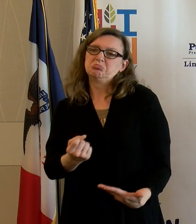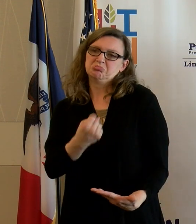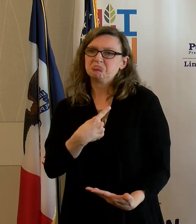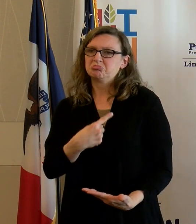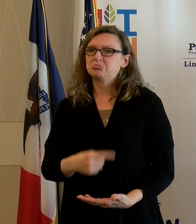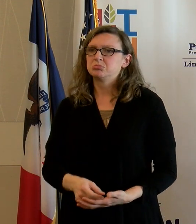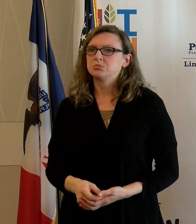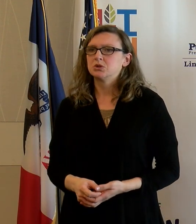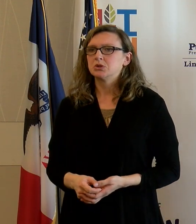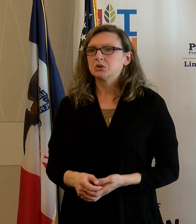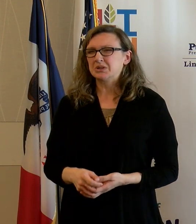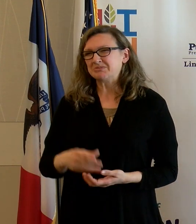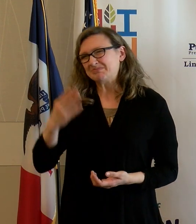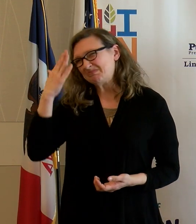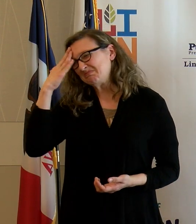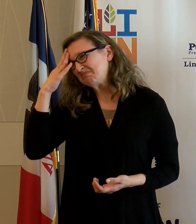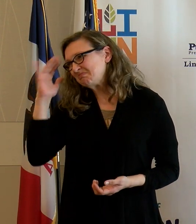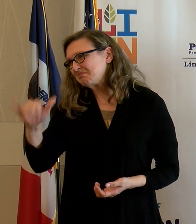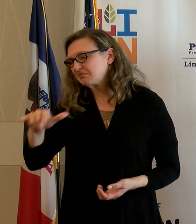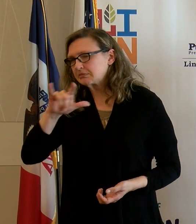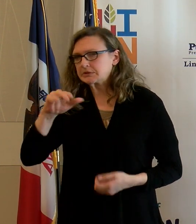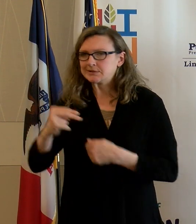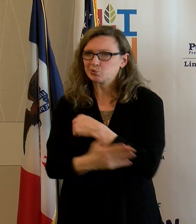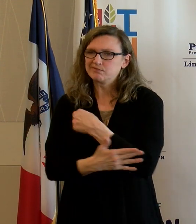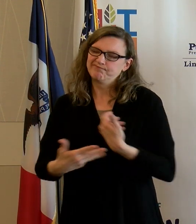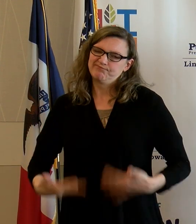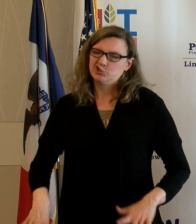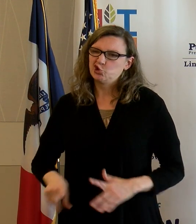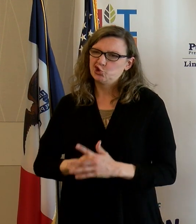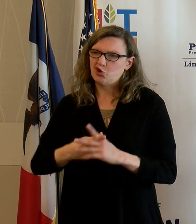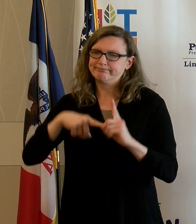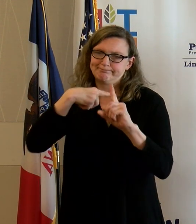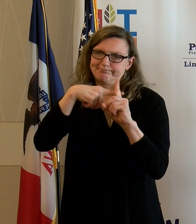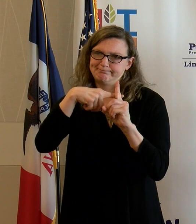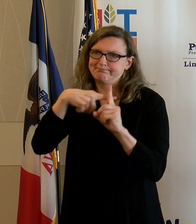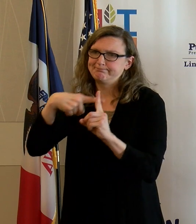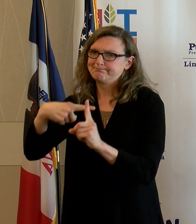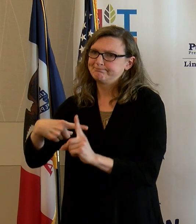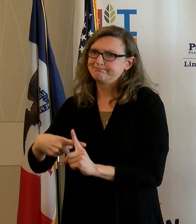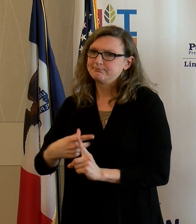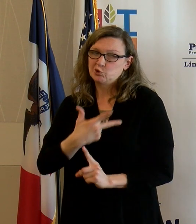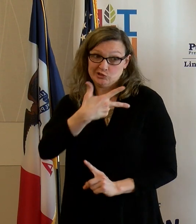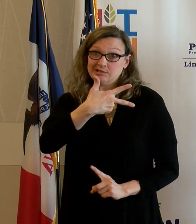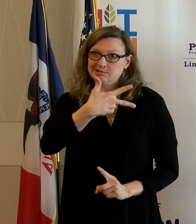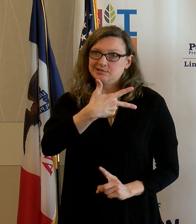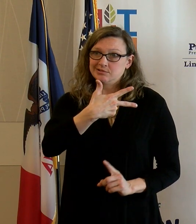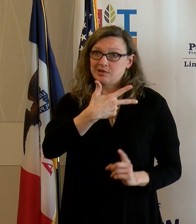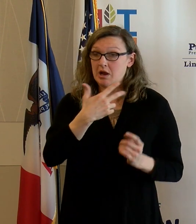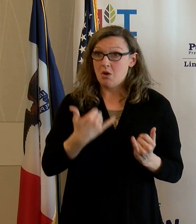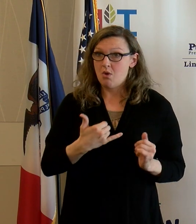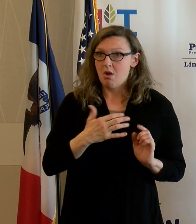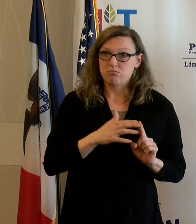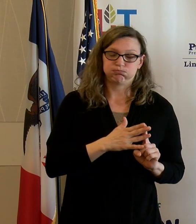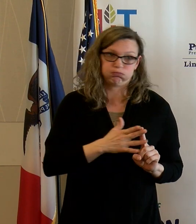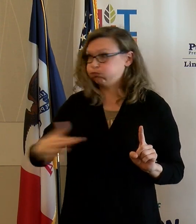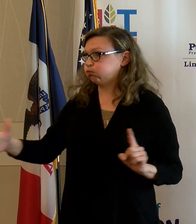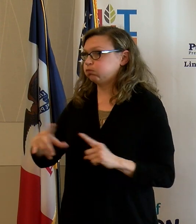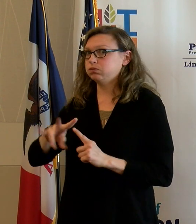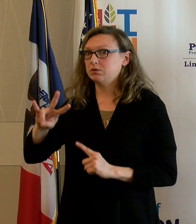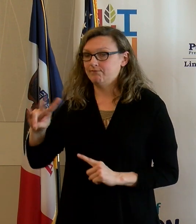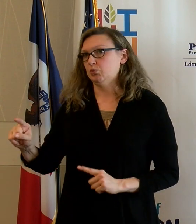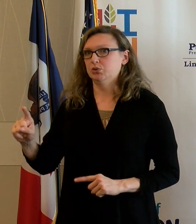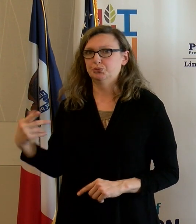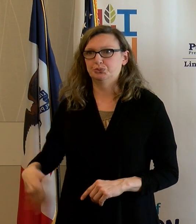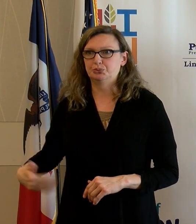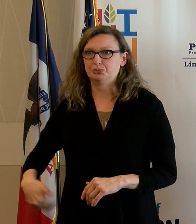County. We went from about 3 cases, the first 3 cases, to now 71 cases in a little bit more than